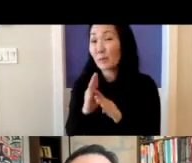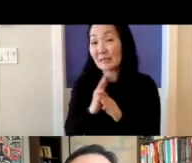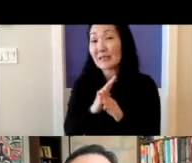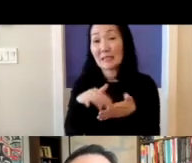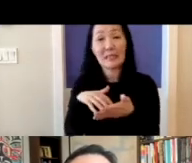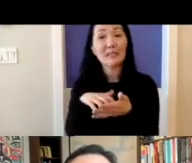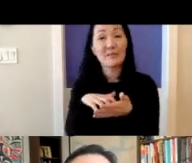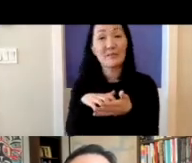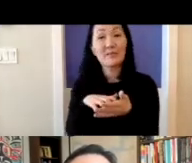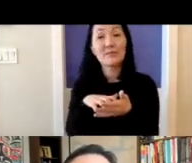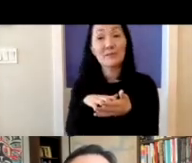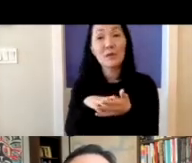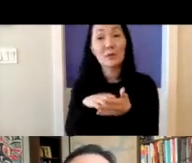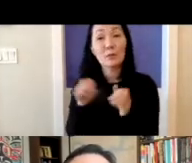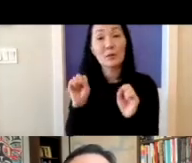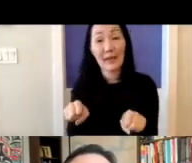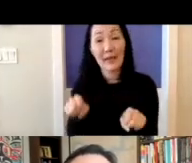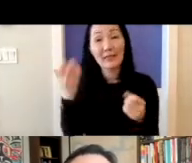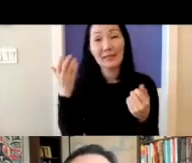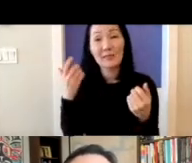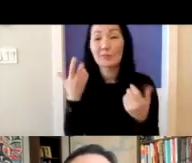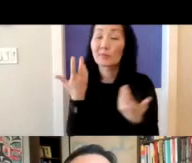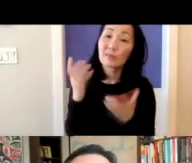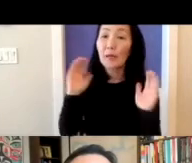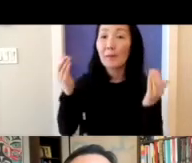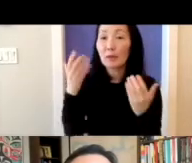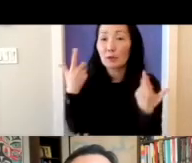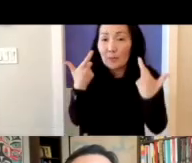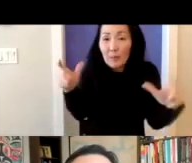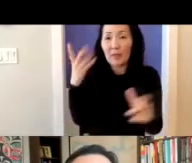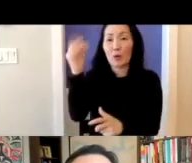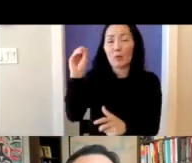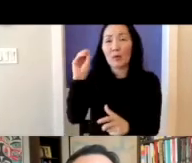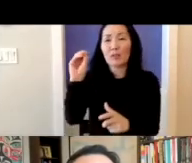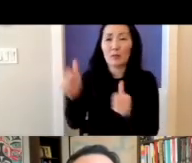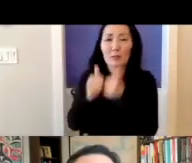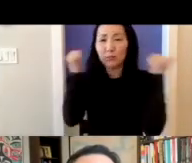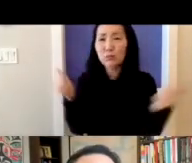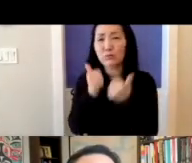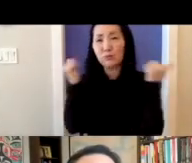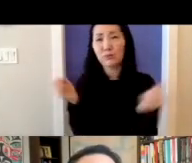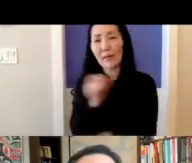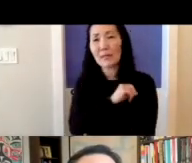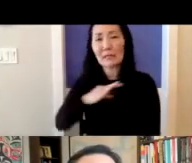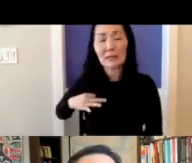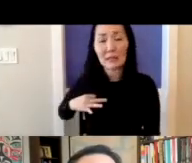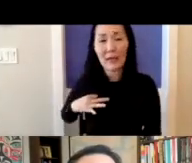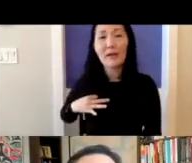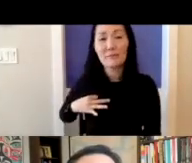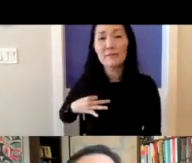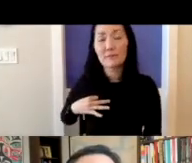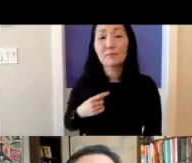that perspective, it's also where our workers are coming from into the city of Vancouver. And I think the good news is that